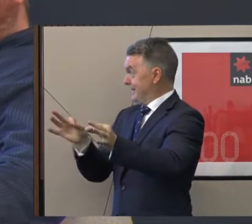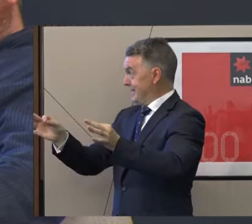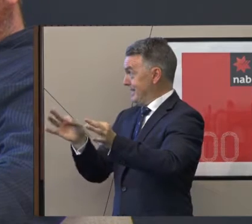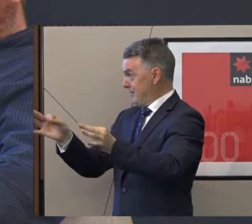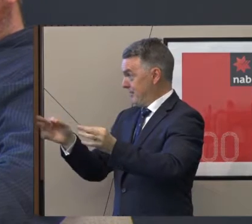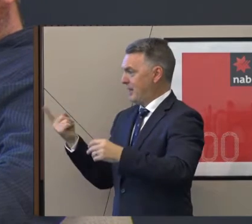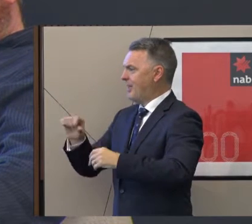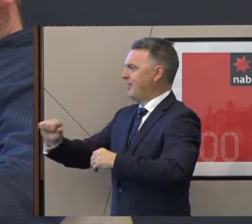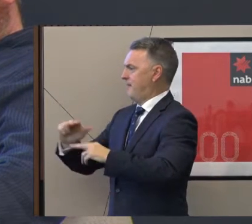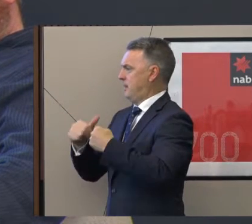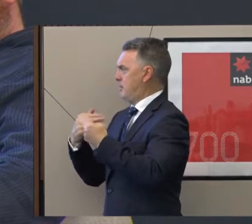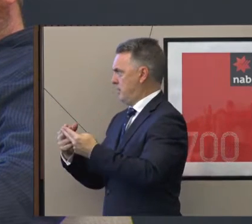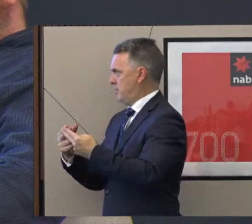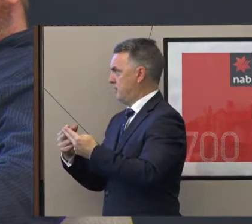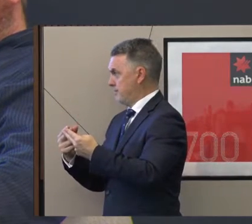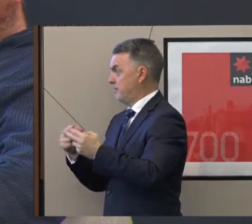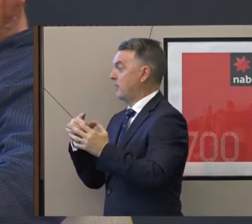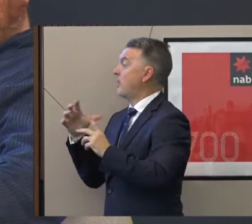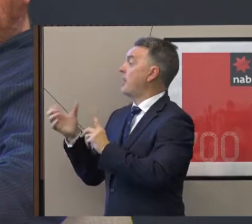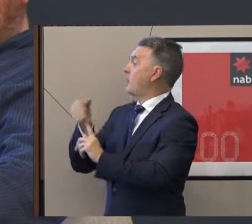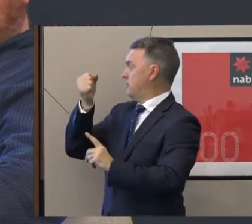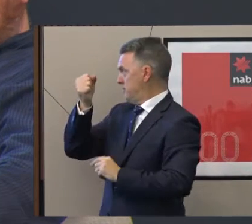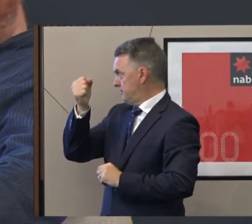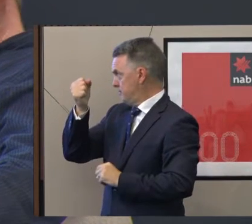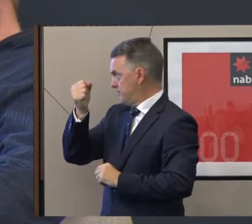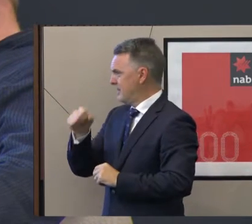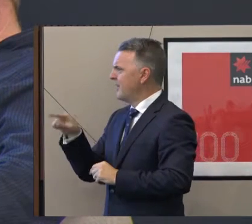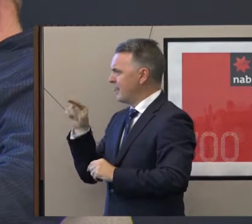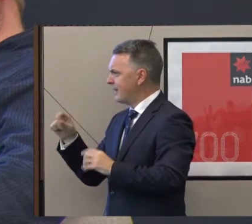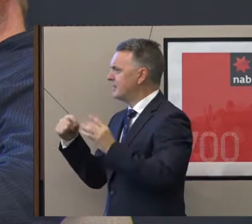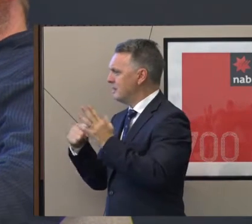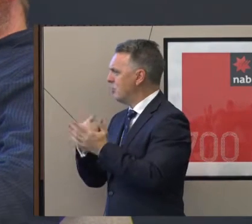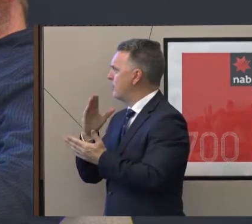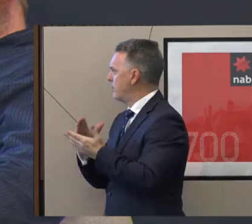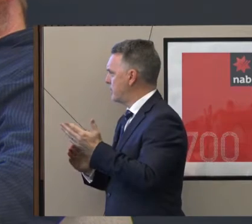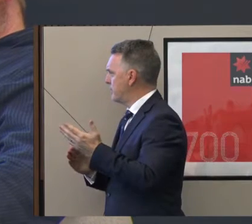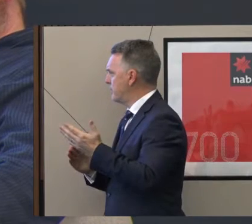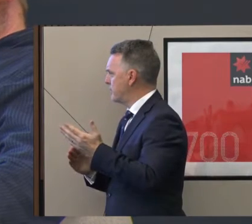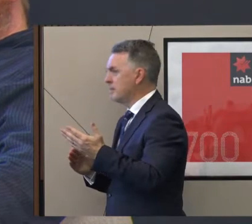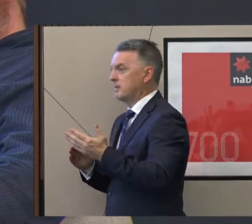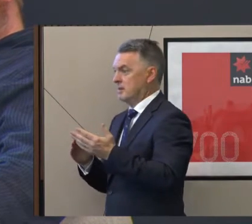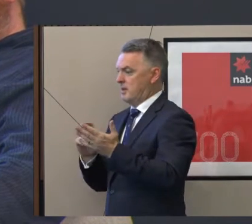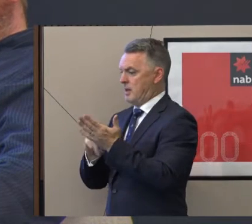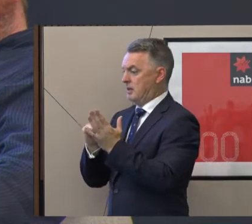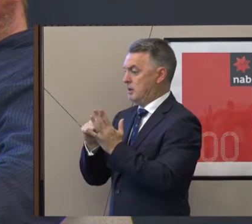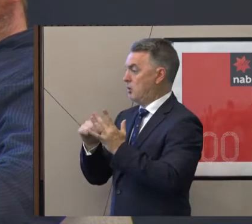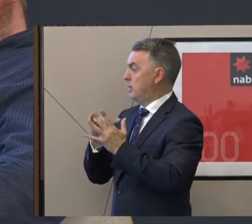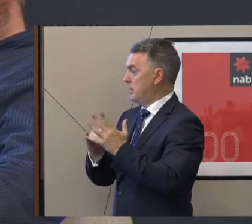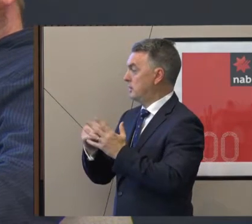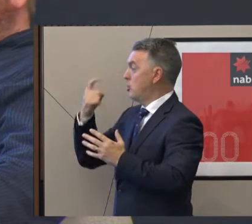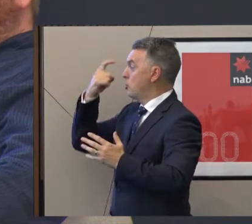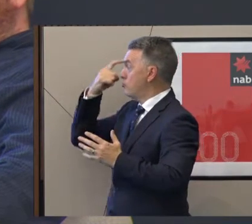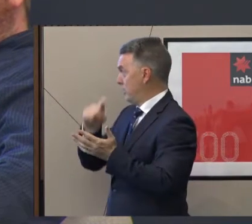and for families. And I think this is a really important thing to remember, that the scheme